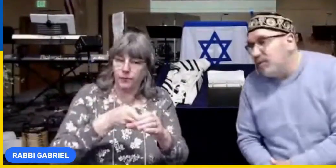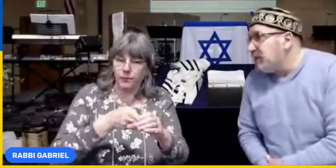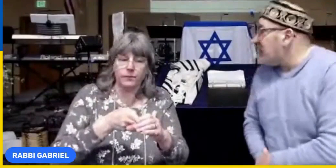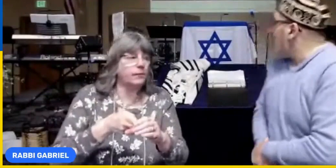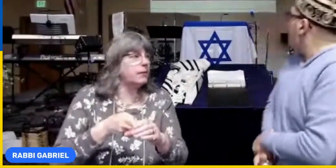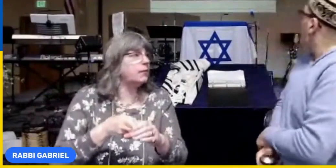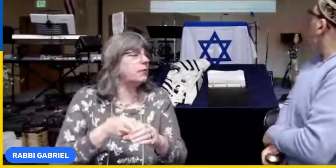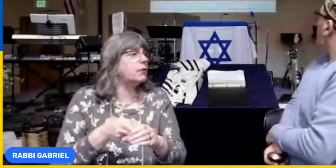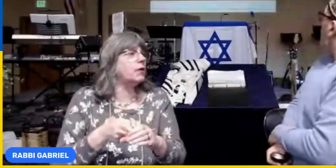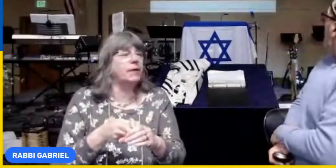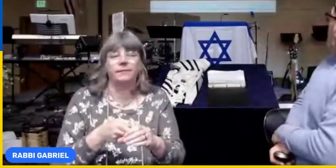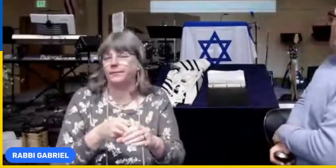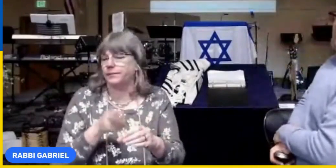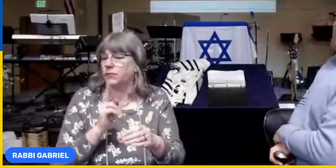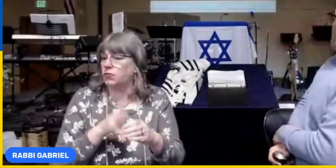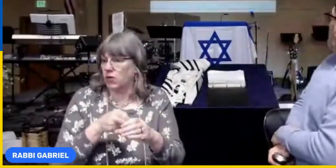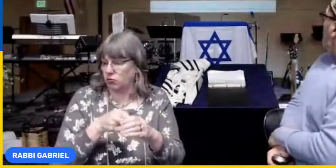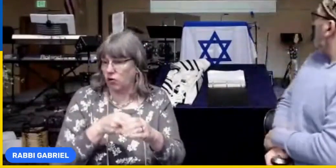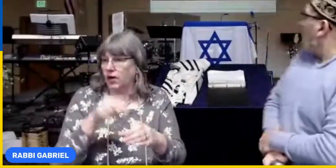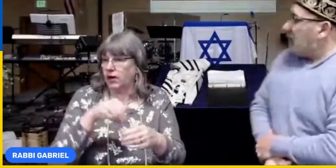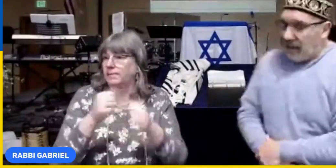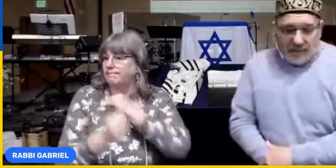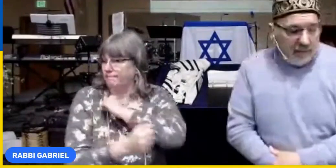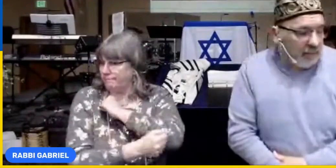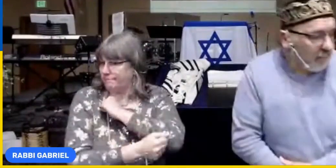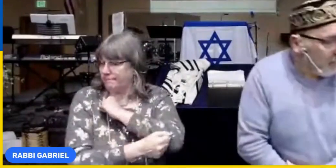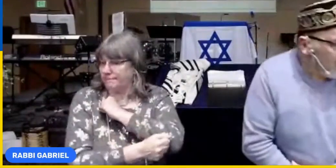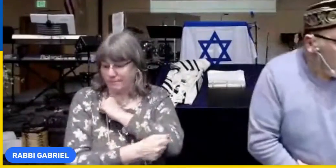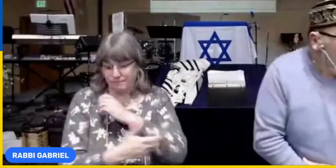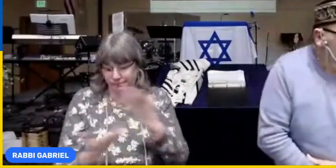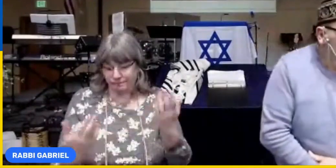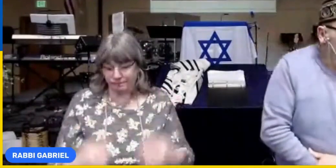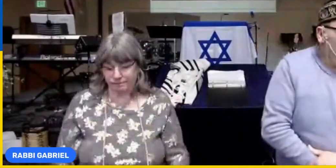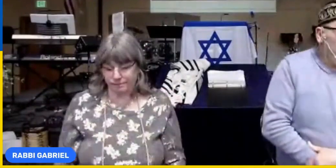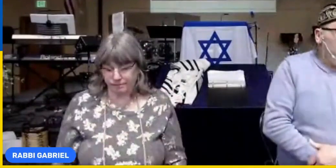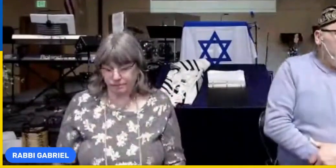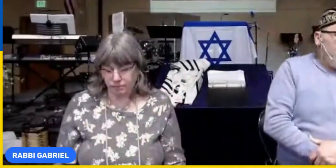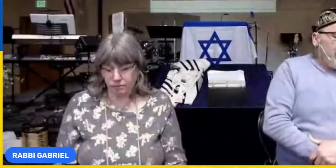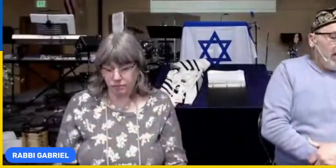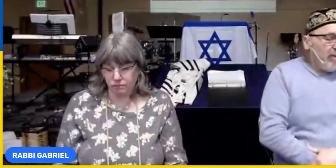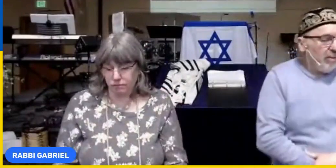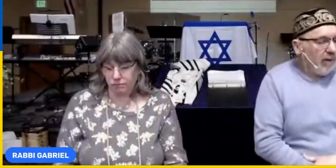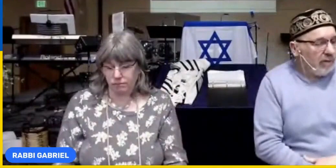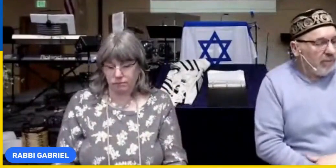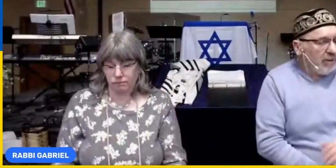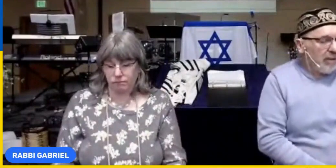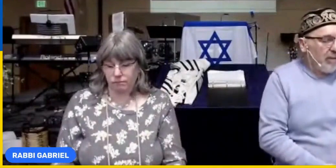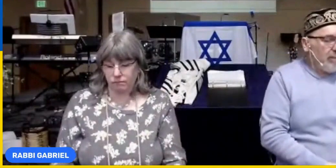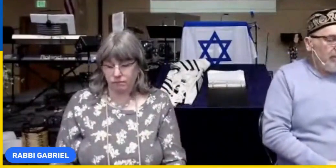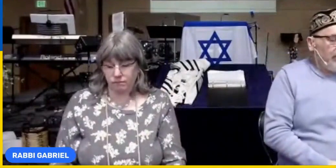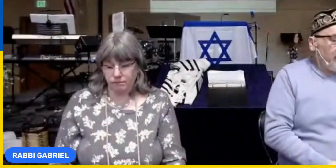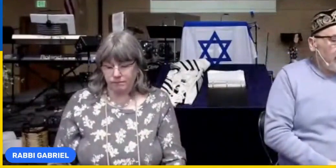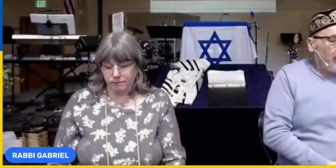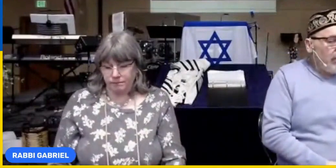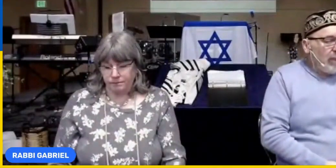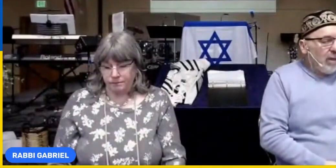Sorry, I got to see what the next one. Okay. Passover, it's not really well